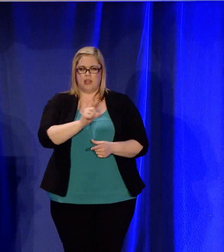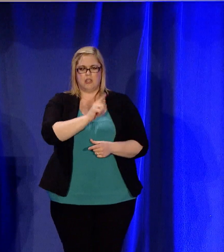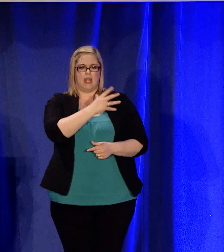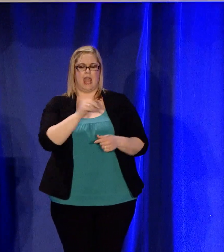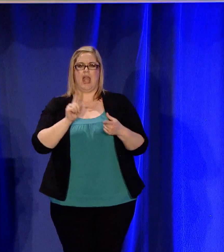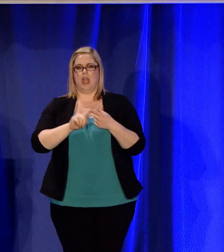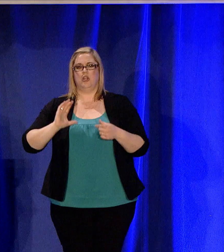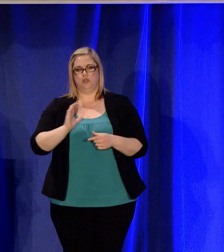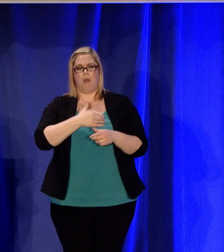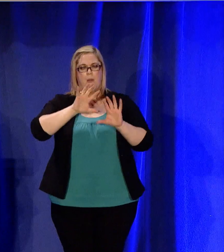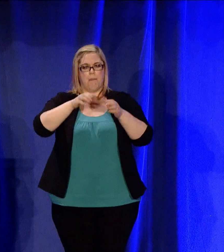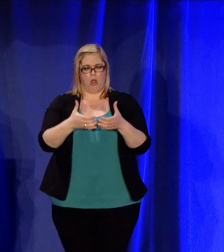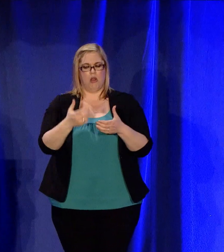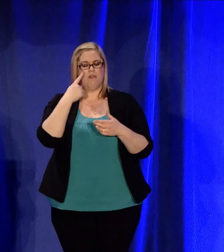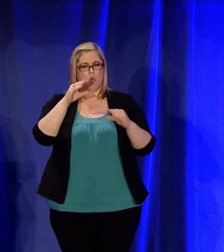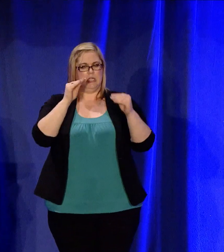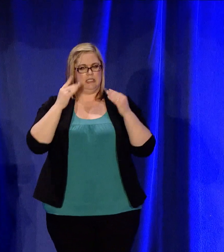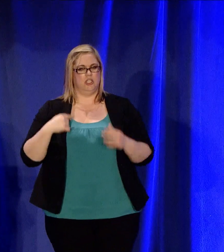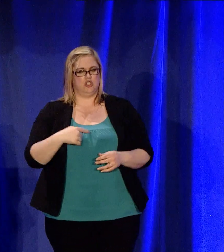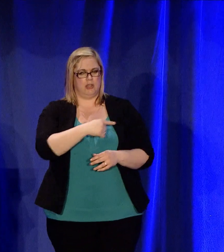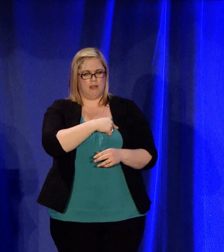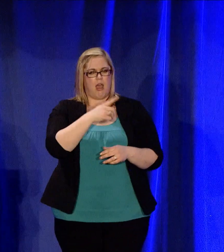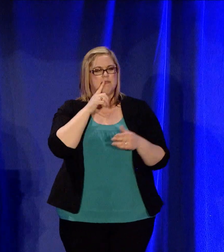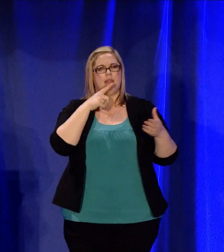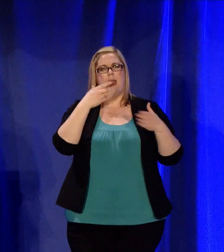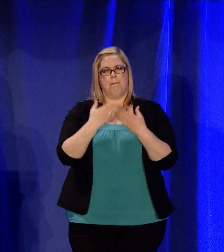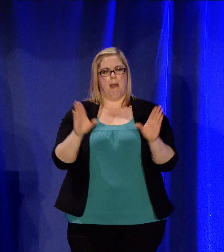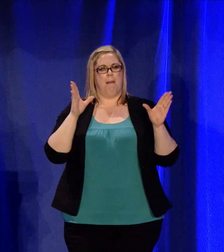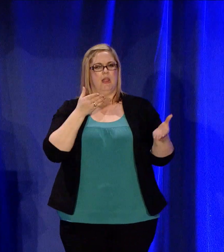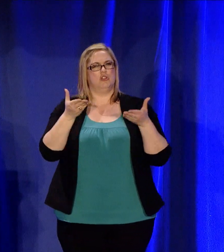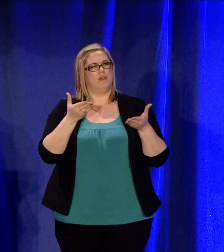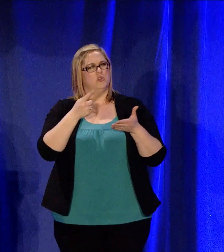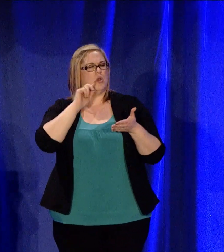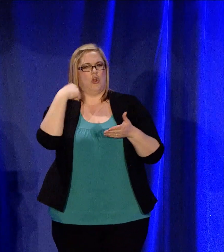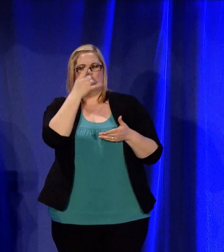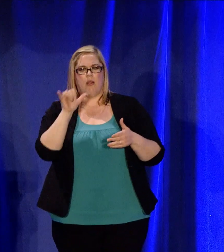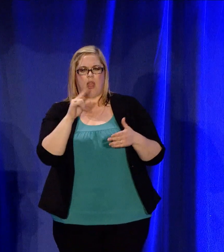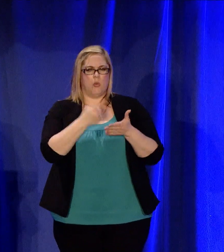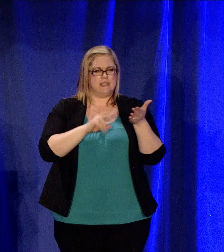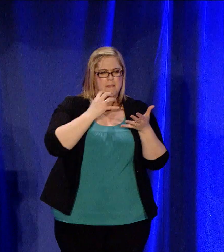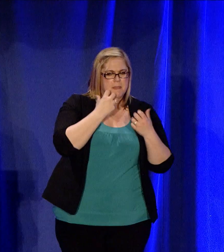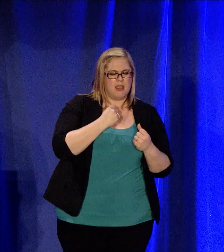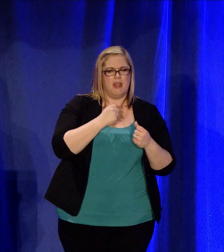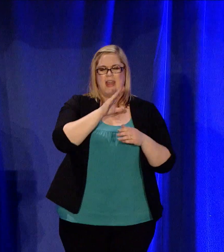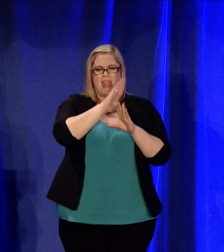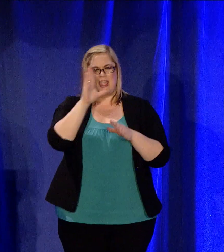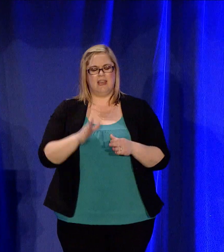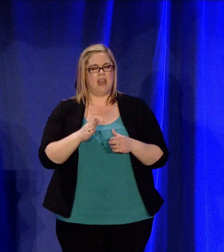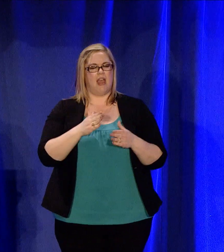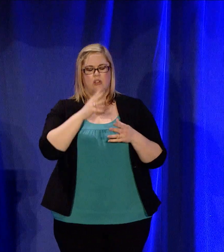to our party, for teaching us what public service is all about, for never losing sight of those less